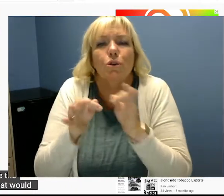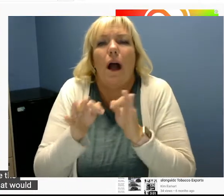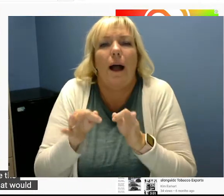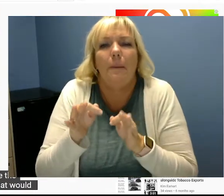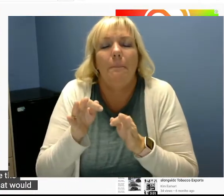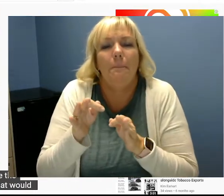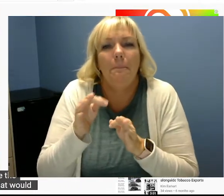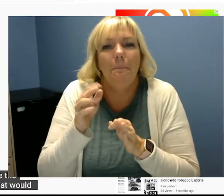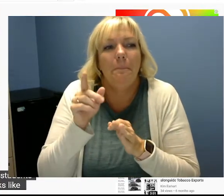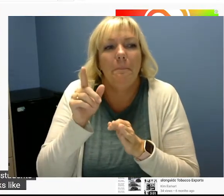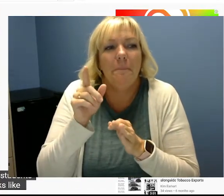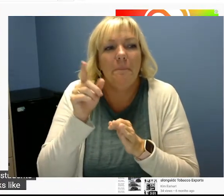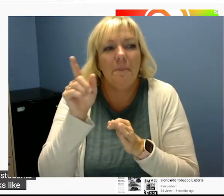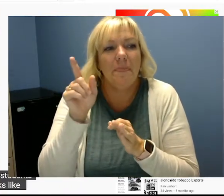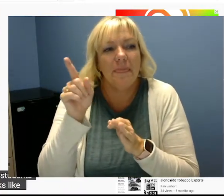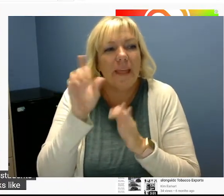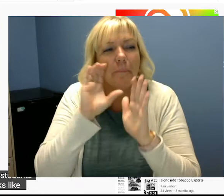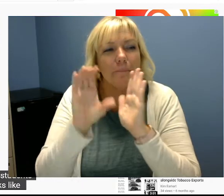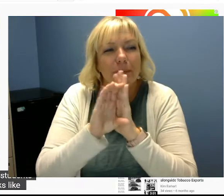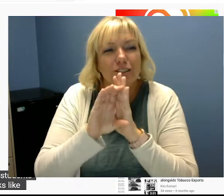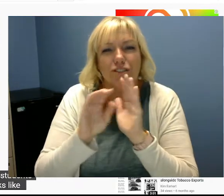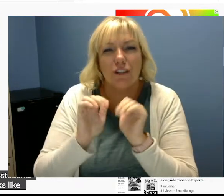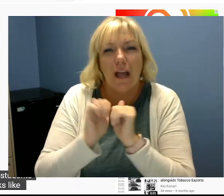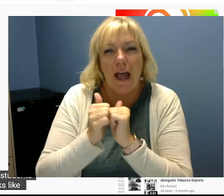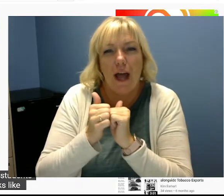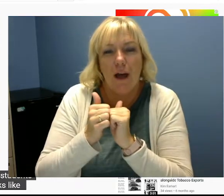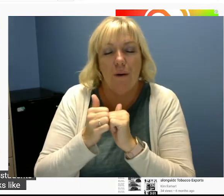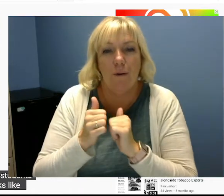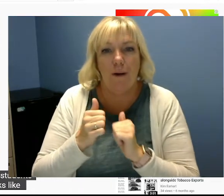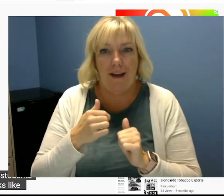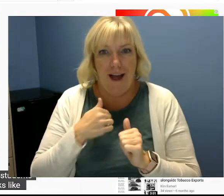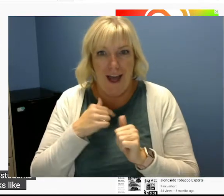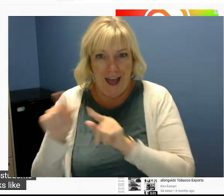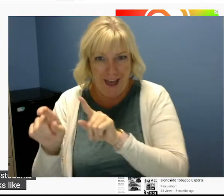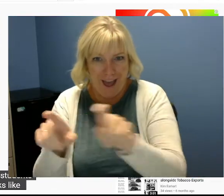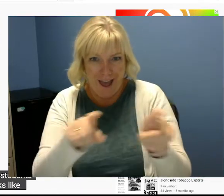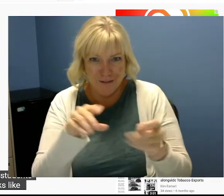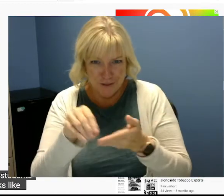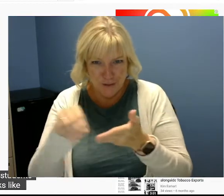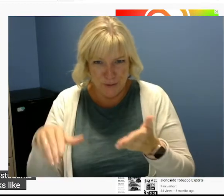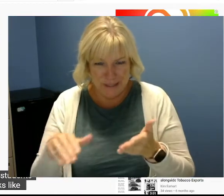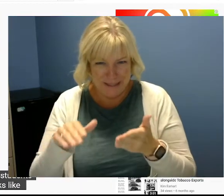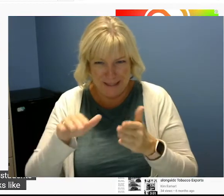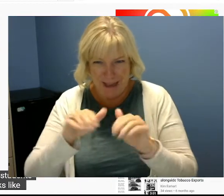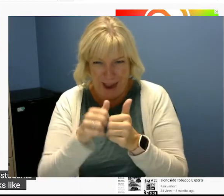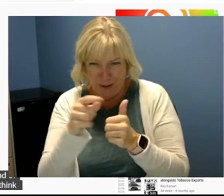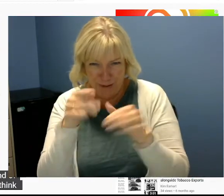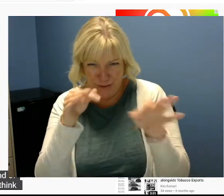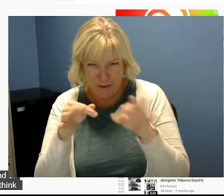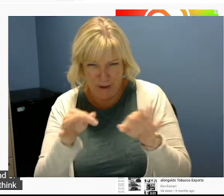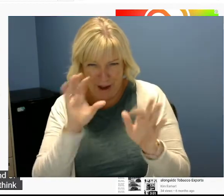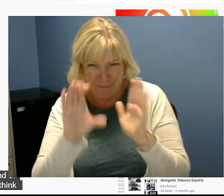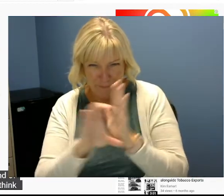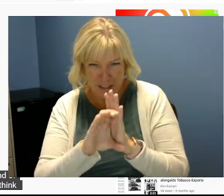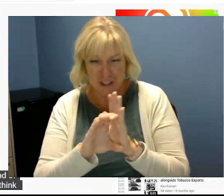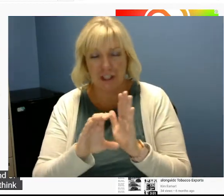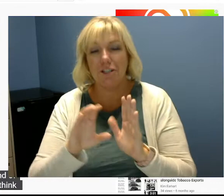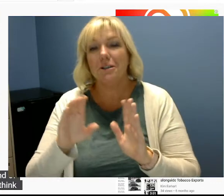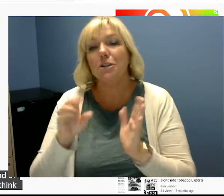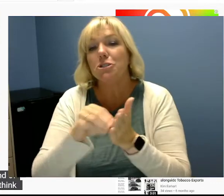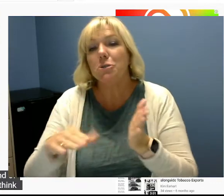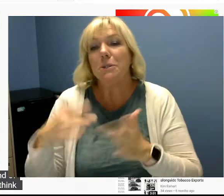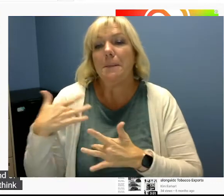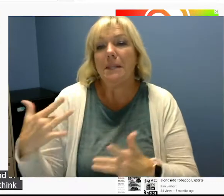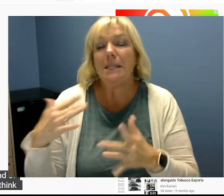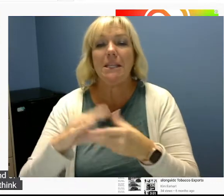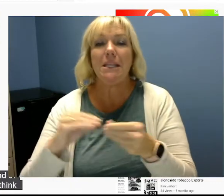would you describe it? What would you say about it? And usually when I ask students this, the response is, it looks like a party, or it